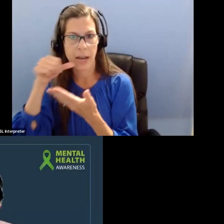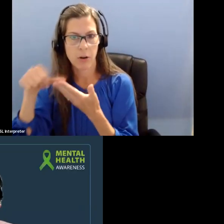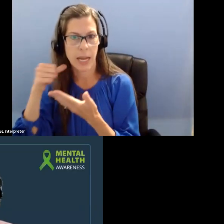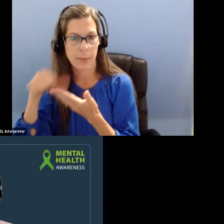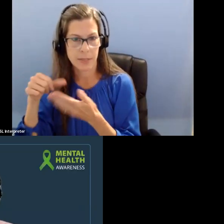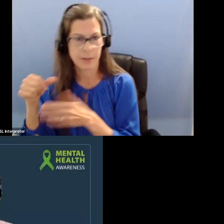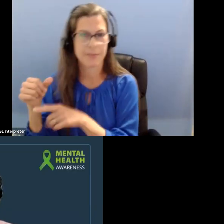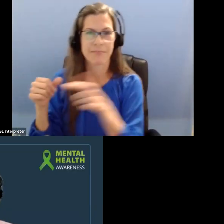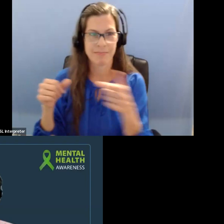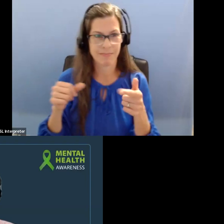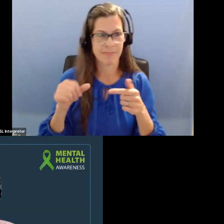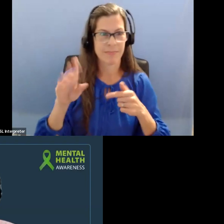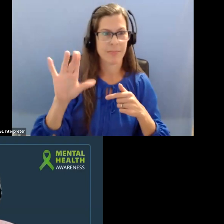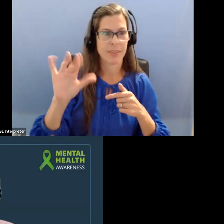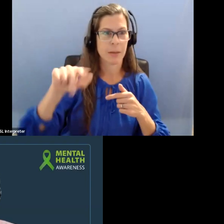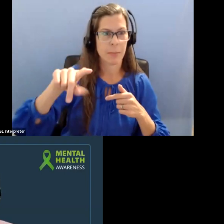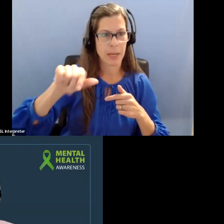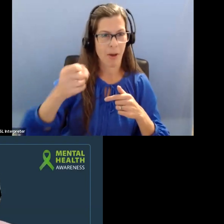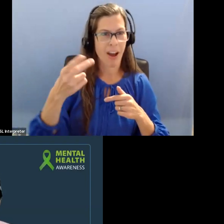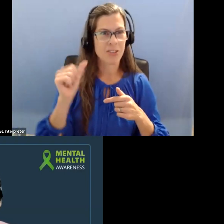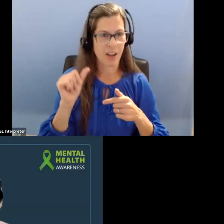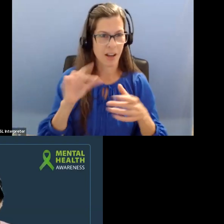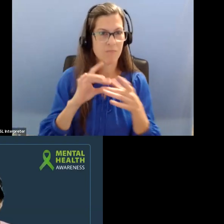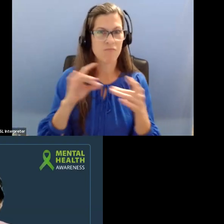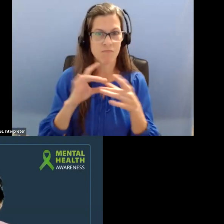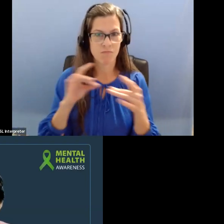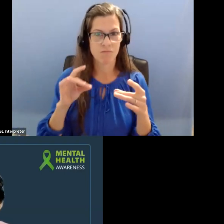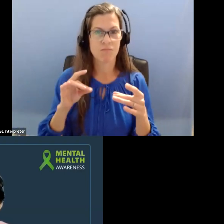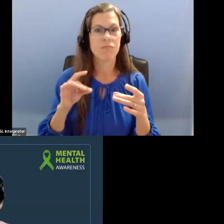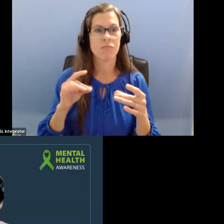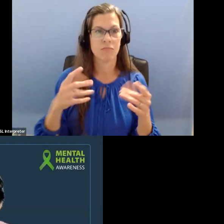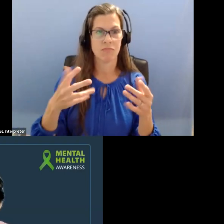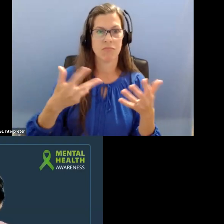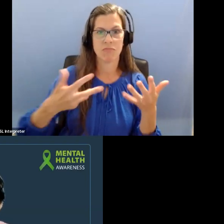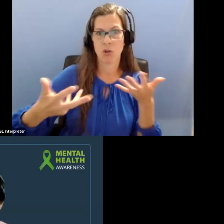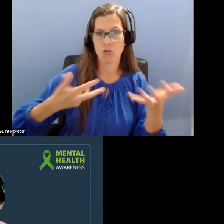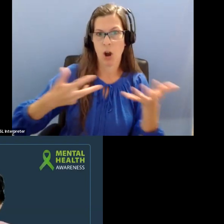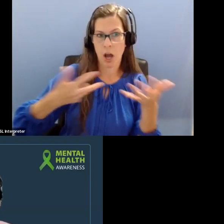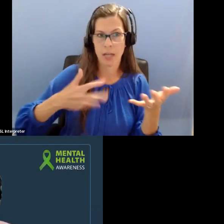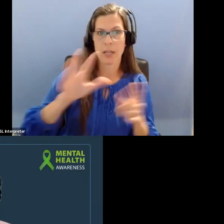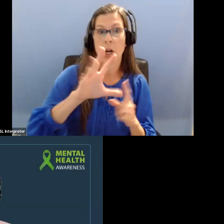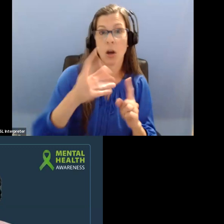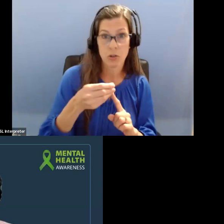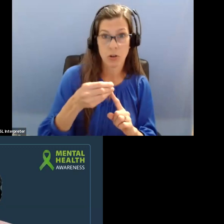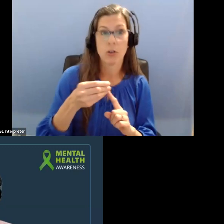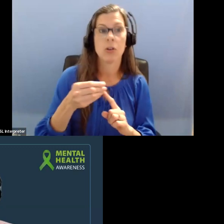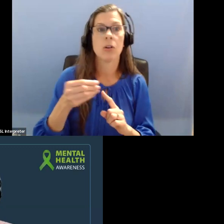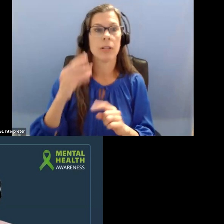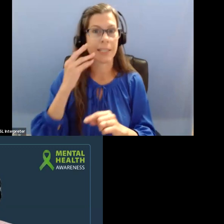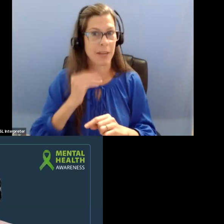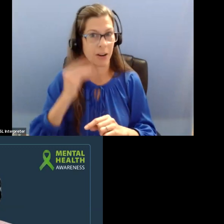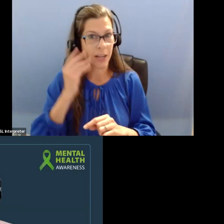cross-cultural and available in multiple languages. And please, at every stage, loop in people with lived experience